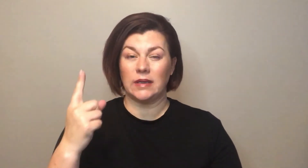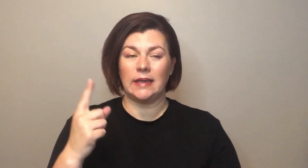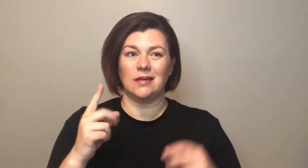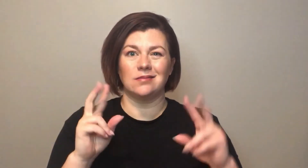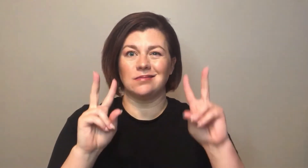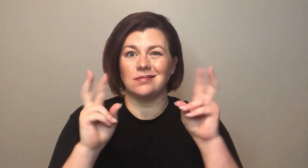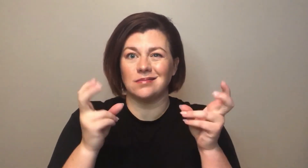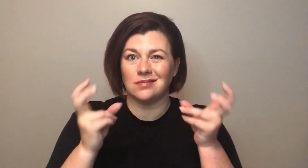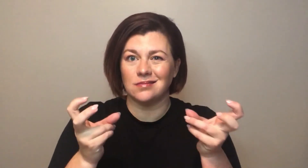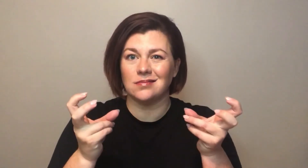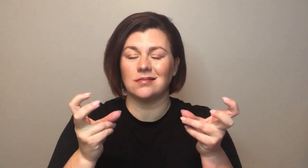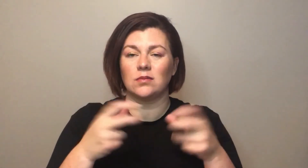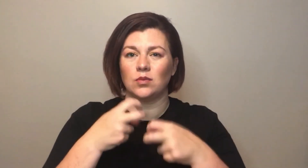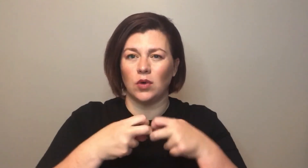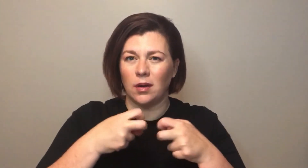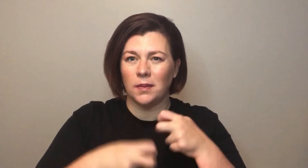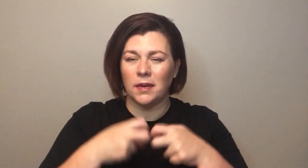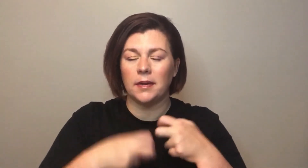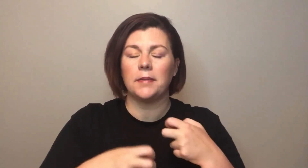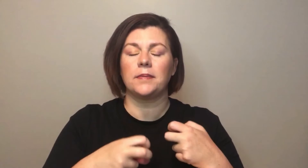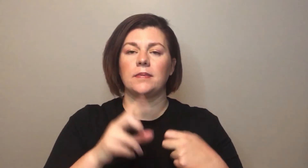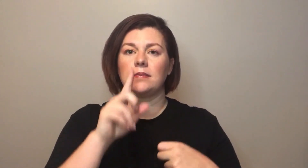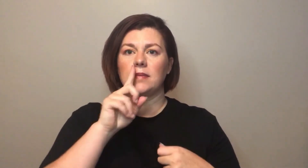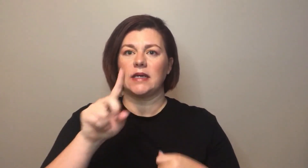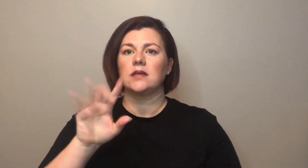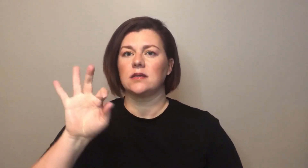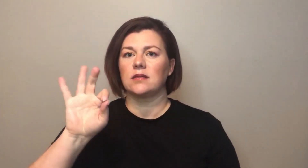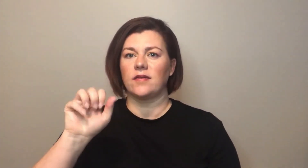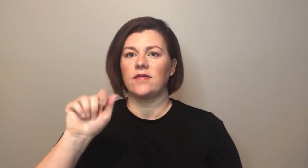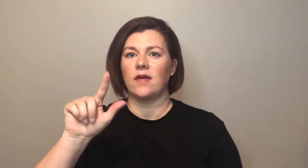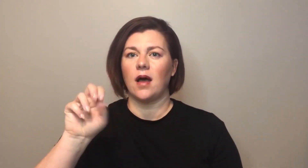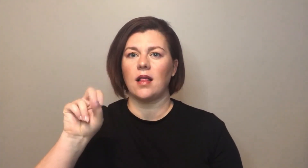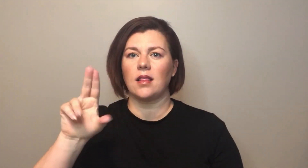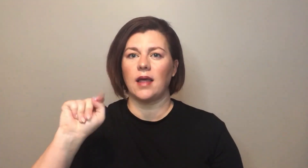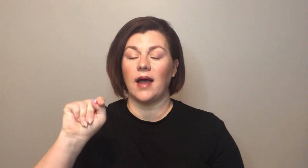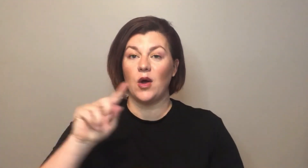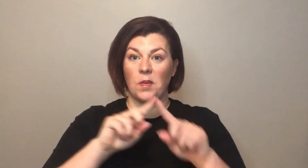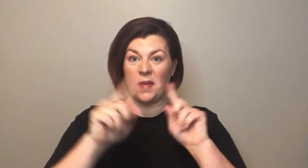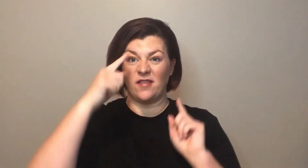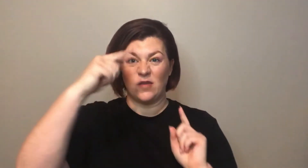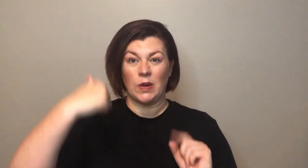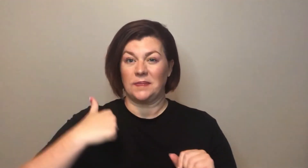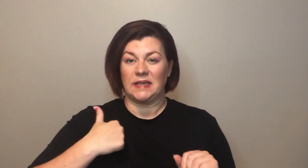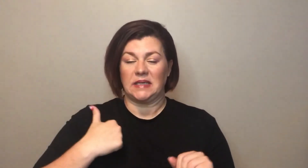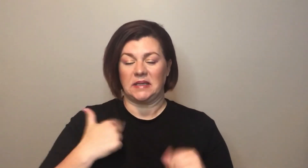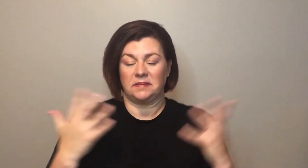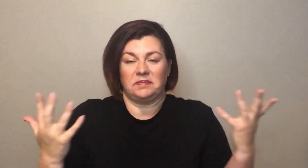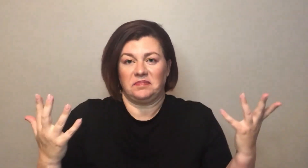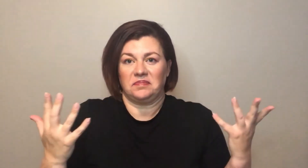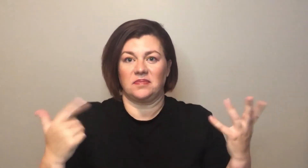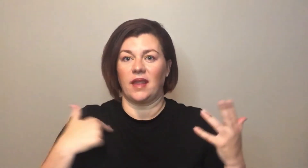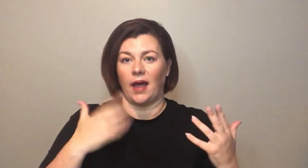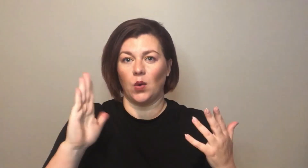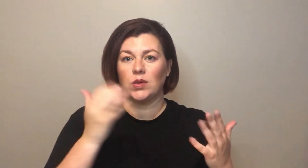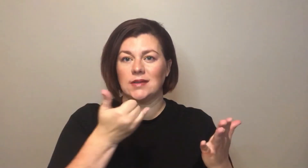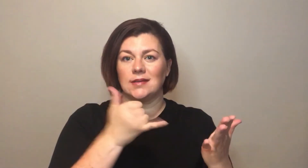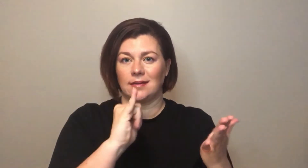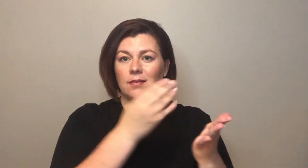the only, I guess, issue or concern that I had was just the amount of fallout that was in the pan. But for me, it's not a deal